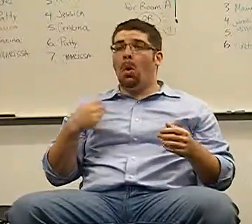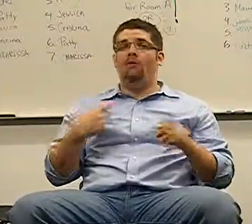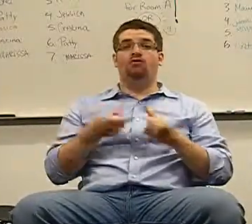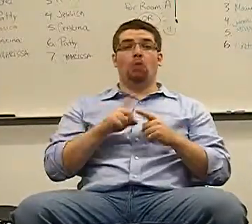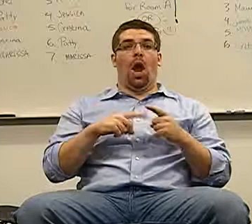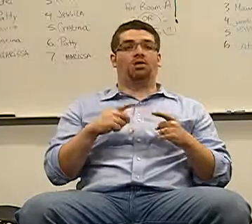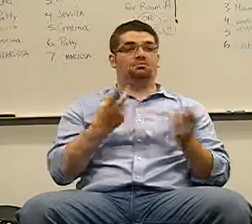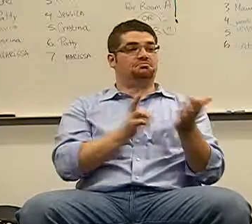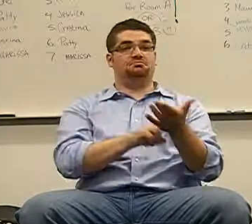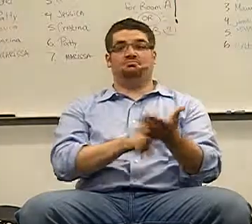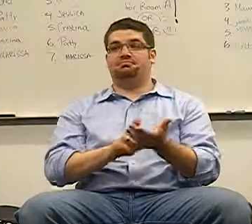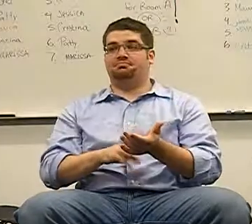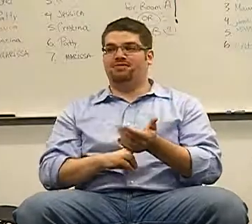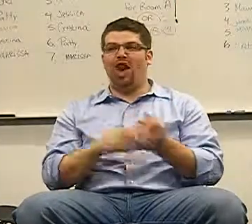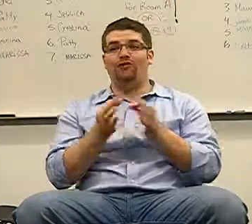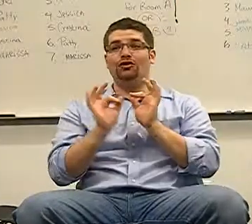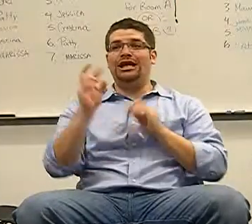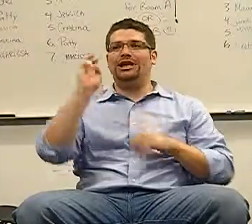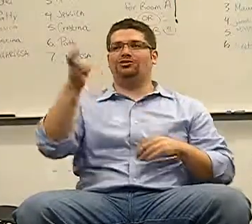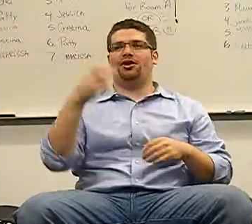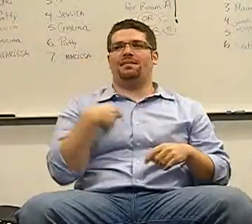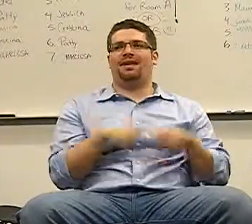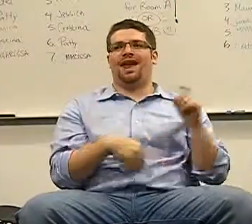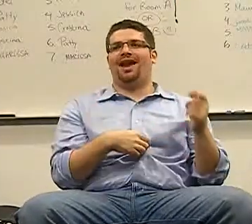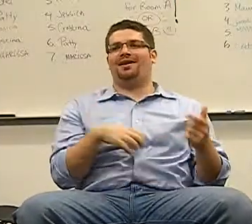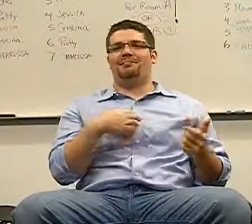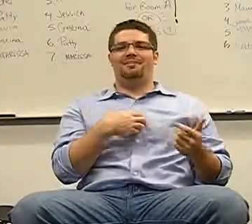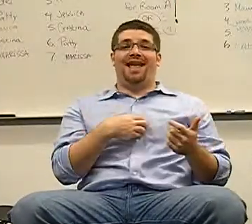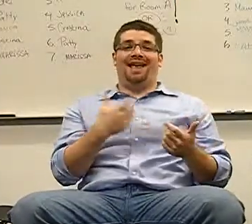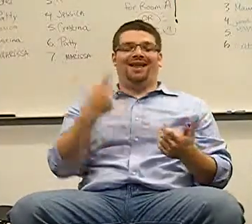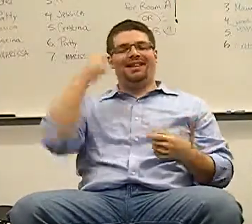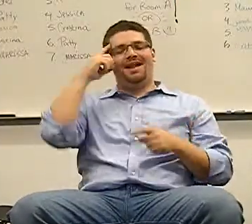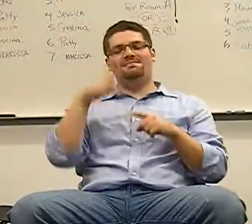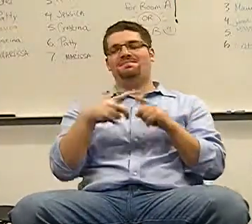go. So my friends and I all signed up for the trip.